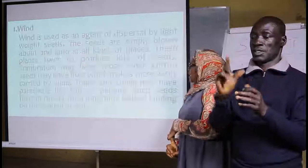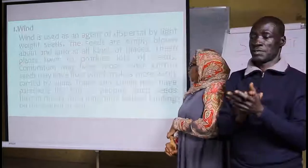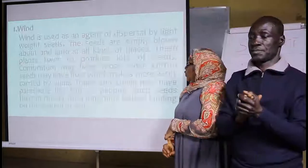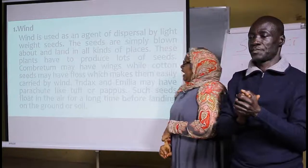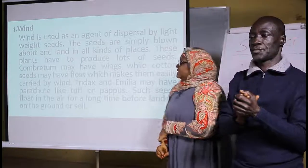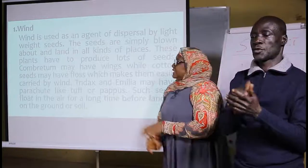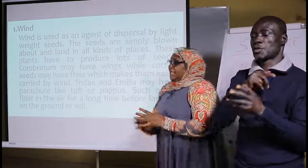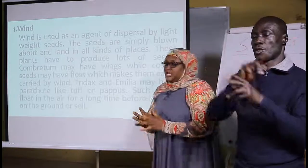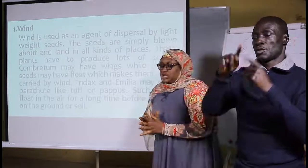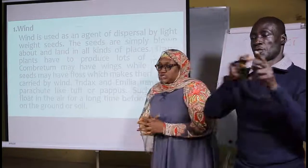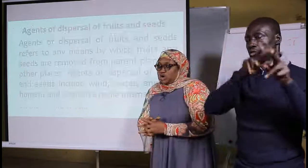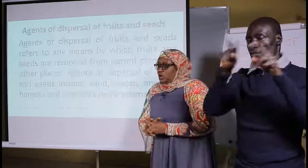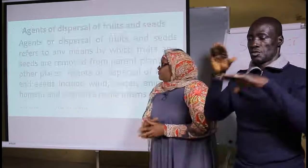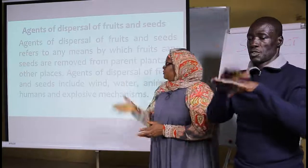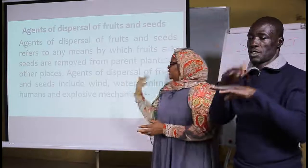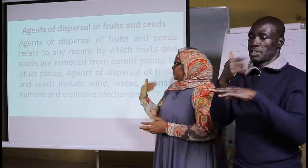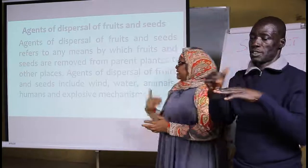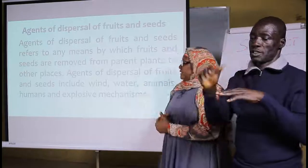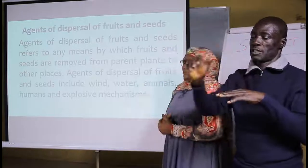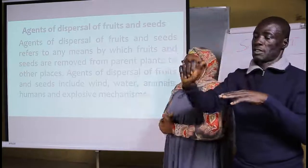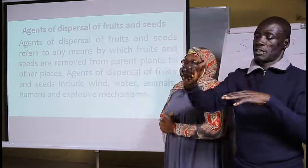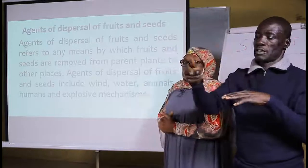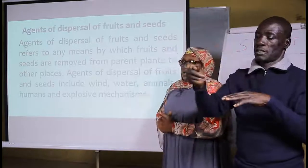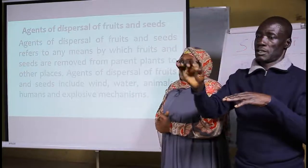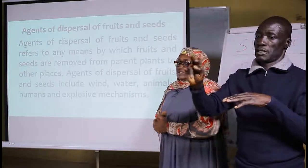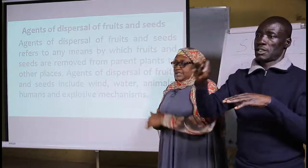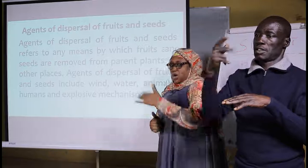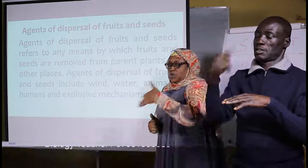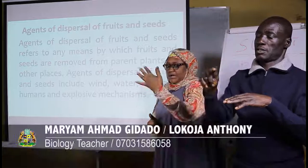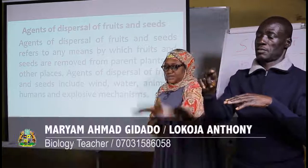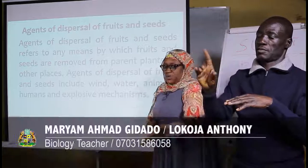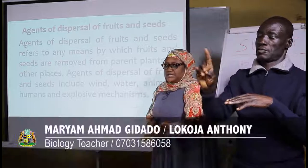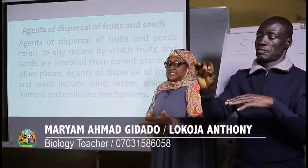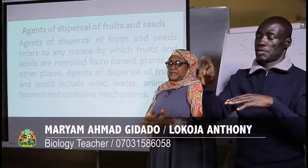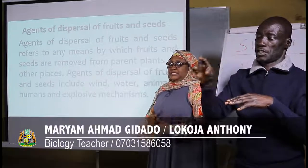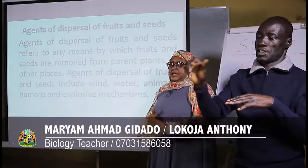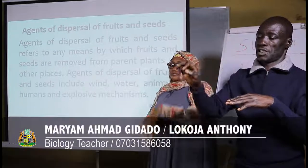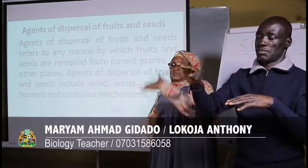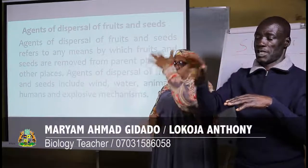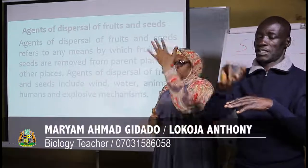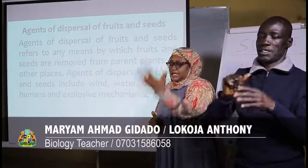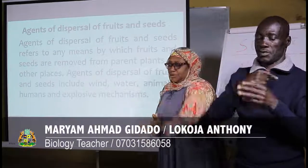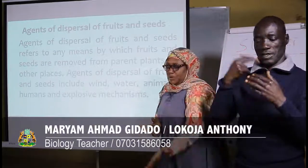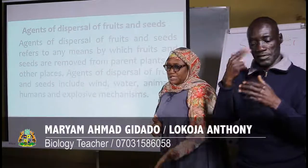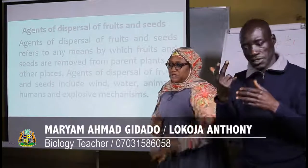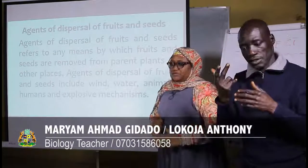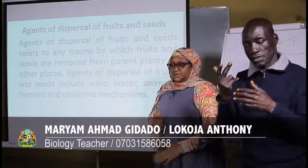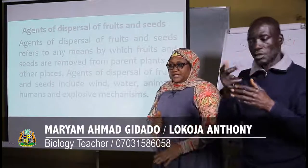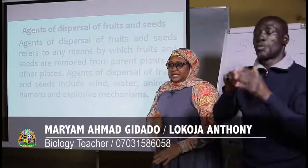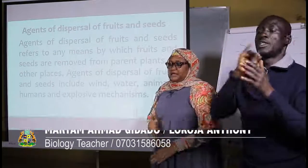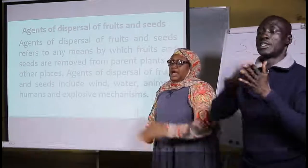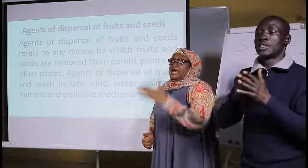Then we now look at agents of dispersal. Now we have seen what is dispersal, what are the importance